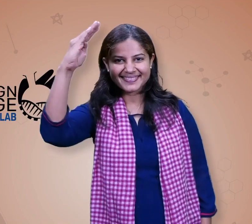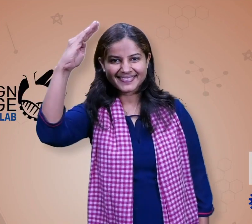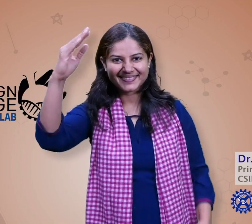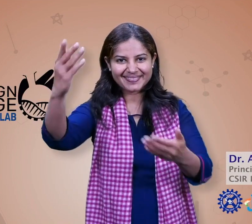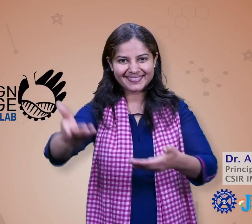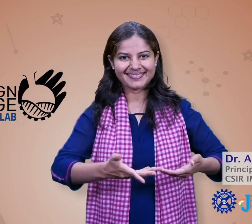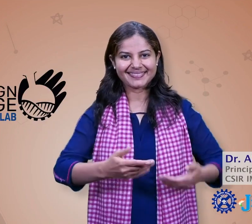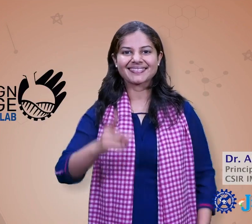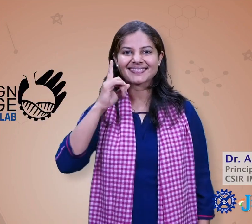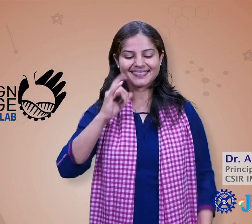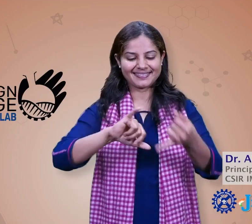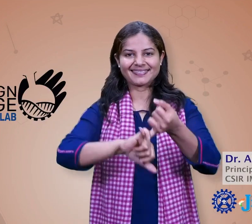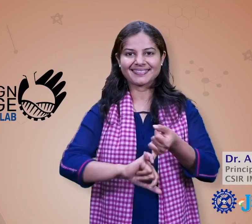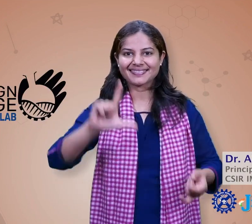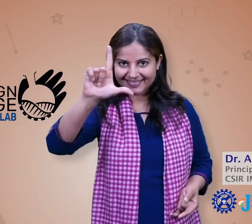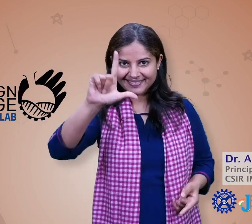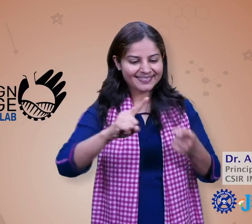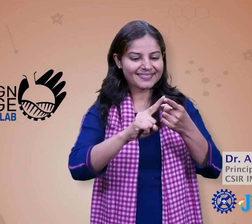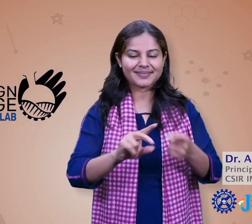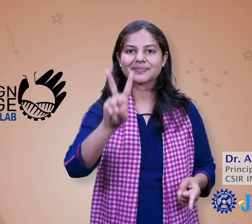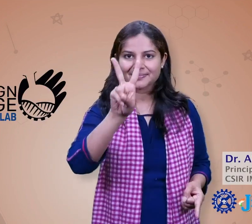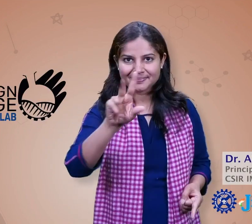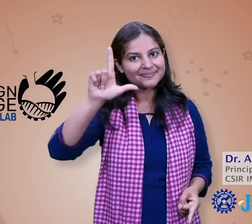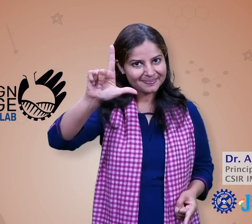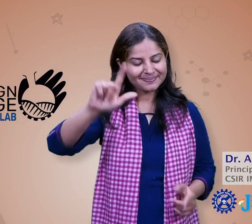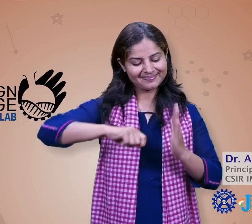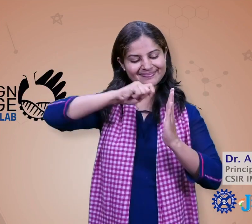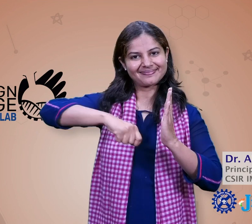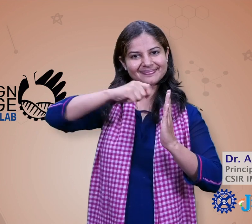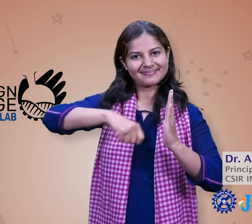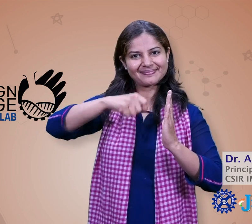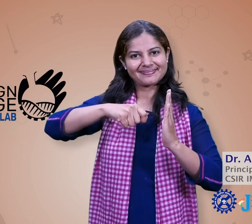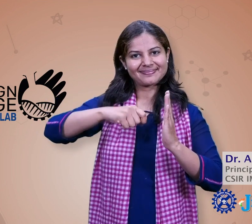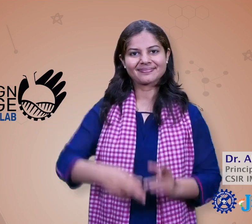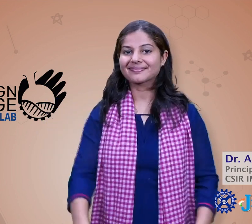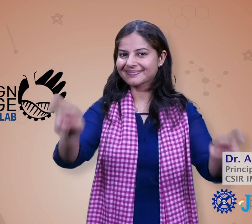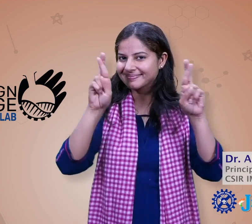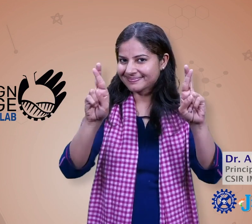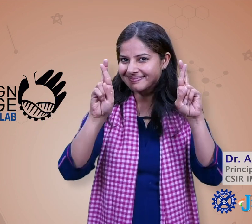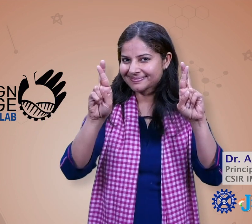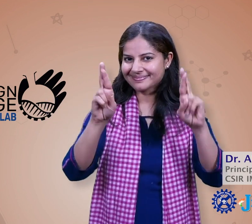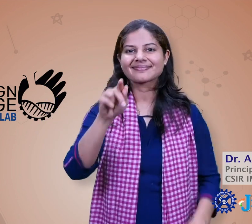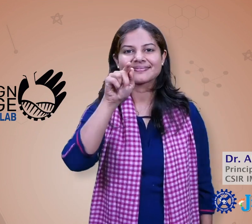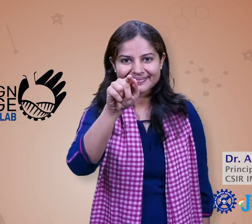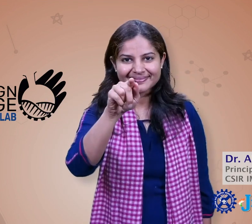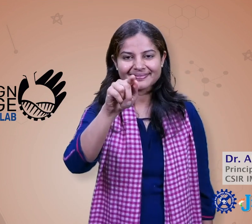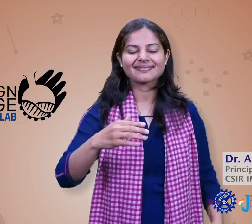Hello, we welcome you to the Indian Sign Language enabled virtual lab of CSIR Jigyasa. We